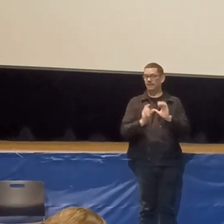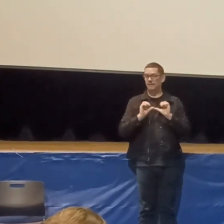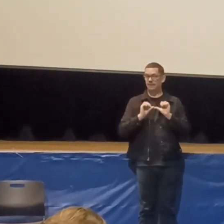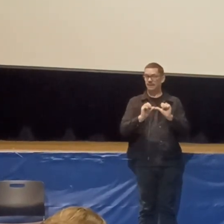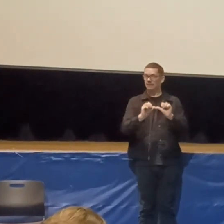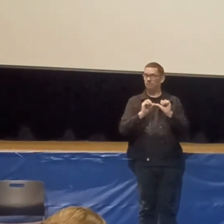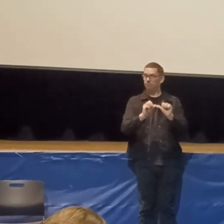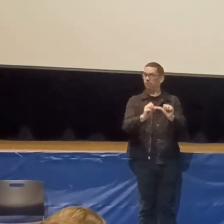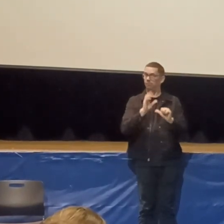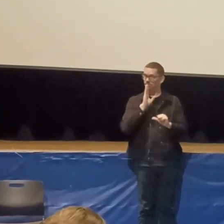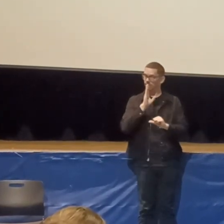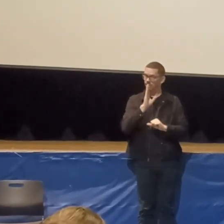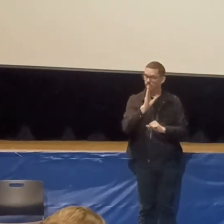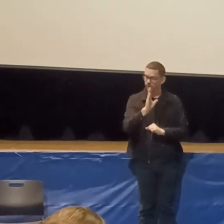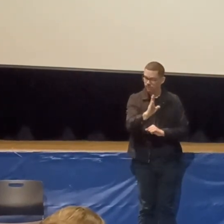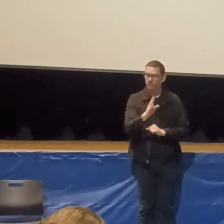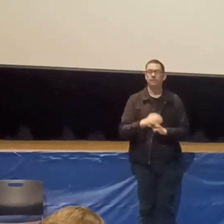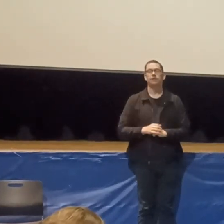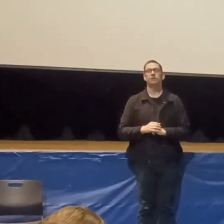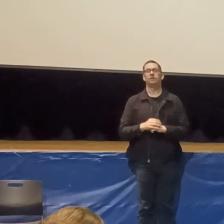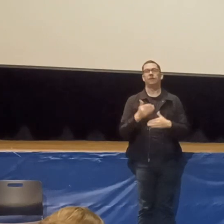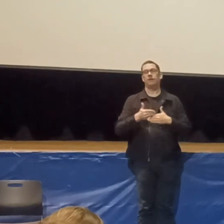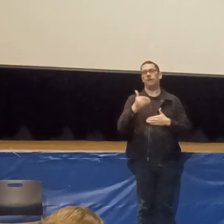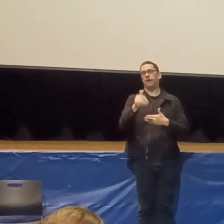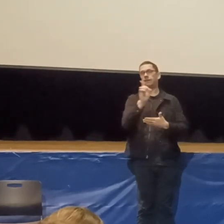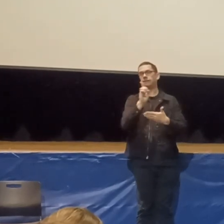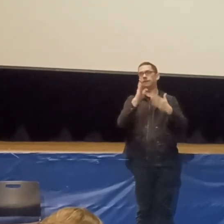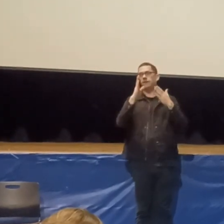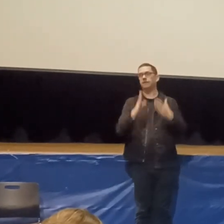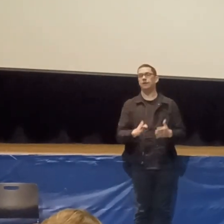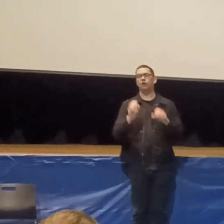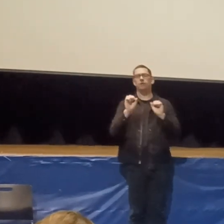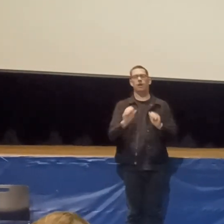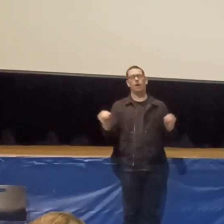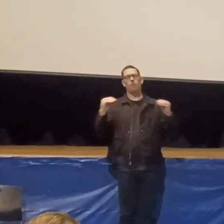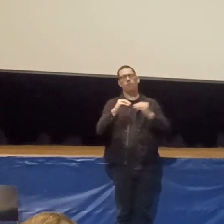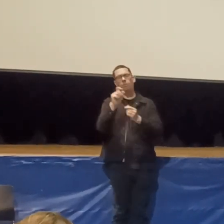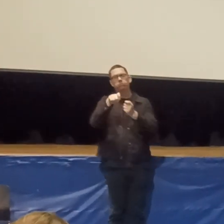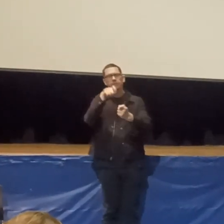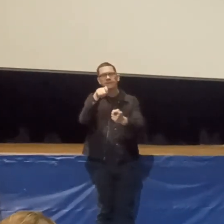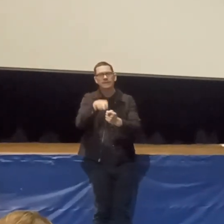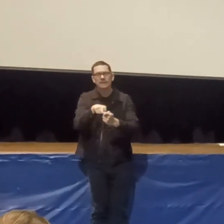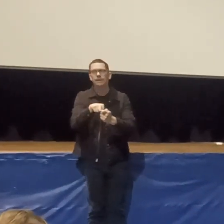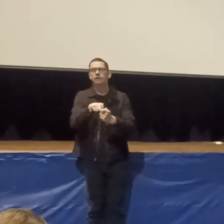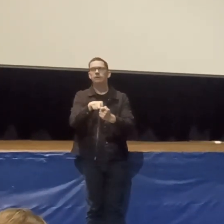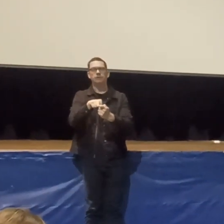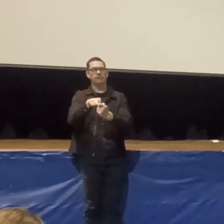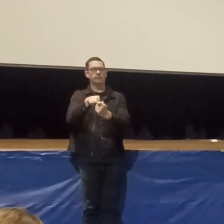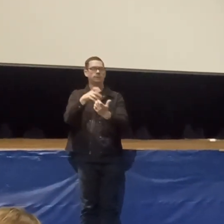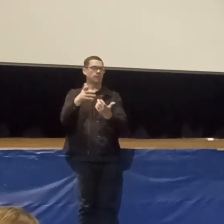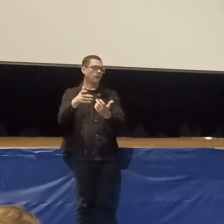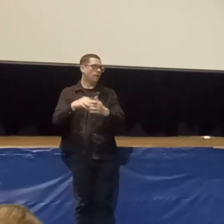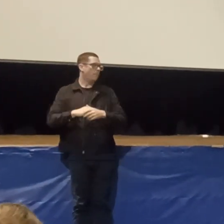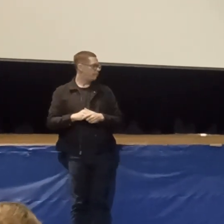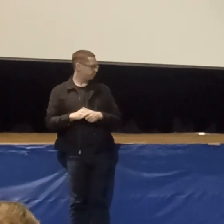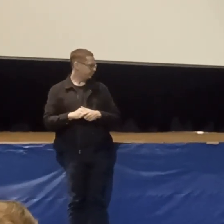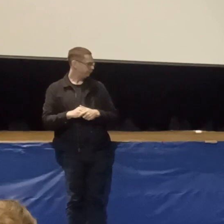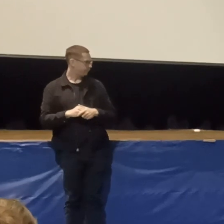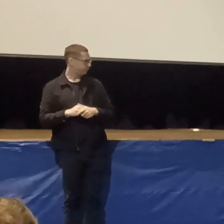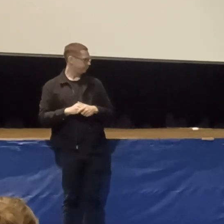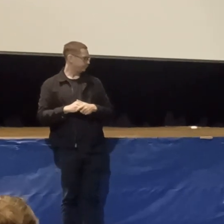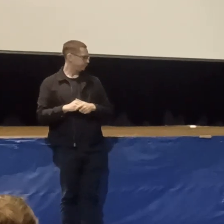moving forward with the next designer, where we can really get into the details on some of the finer points as was